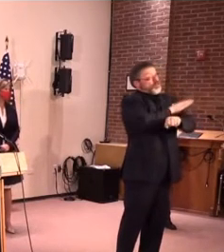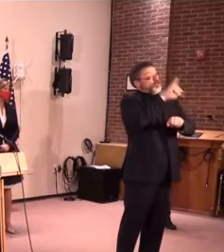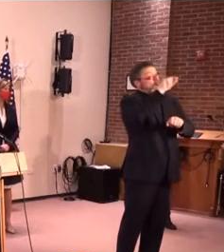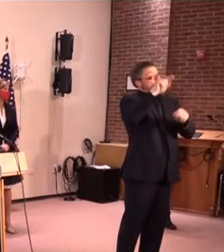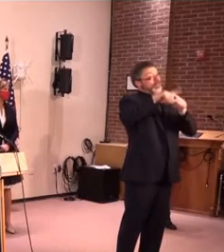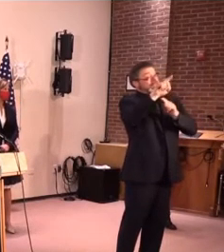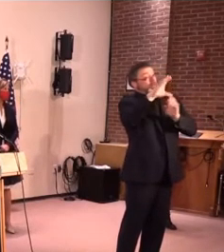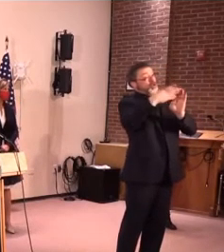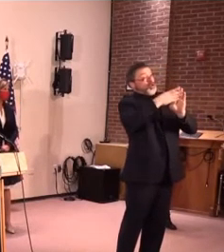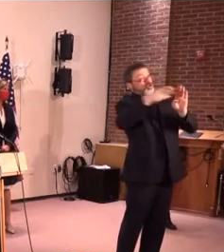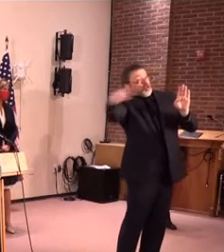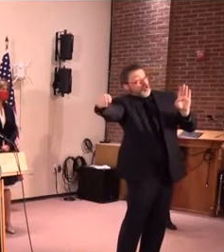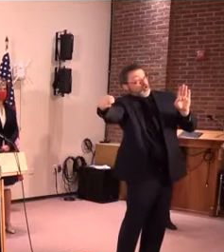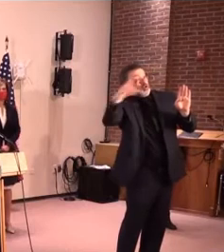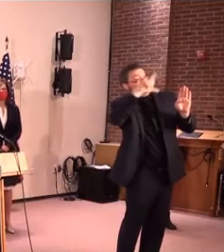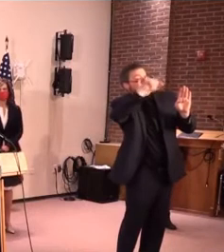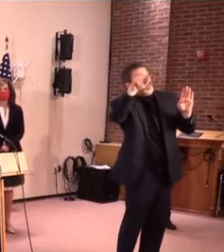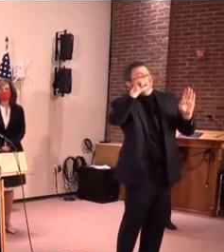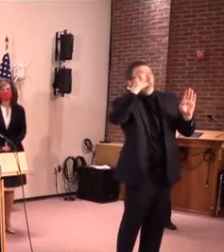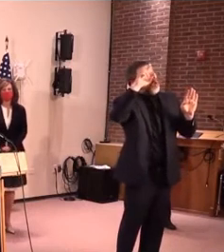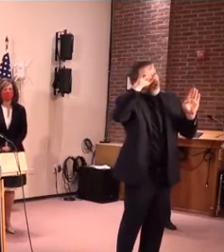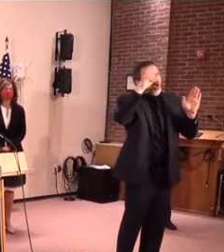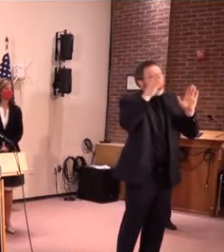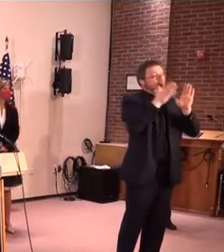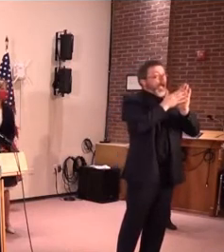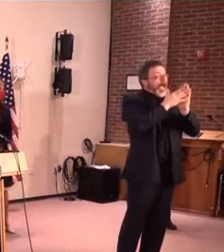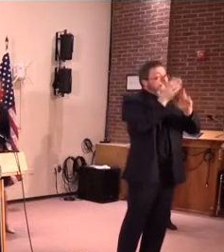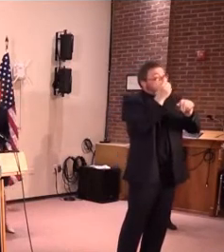allow visitors here again. And I'm just wondering